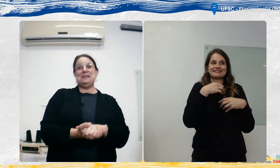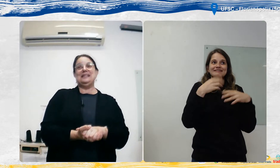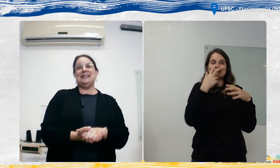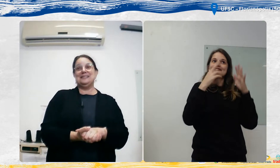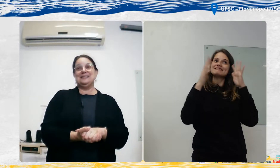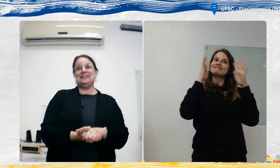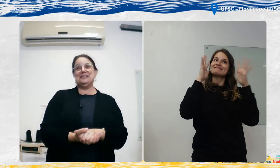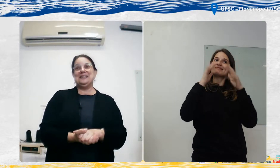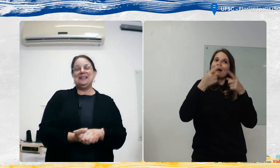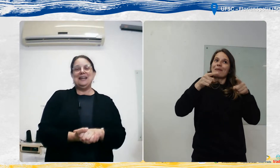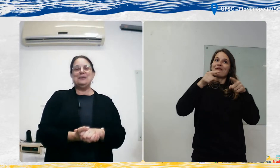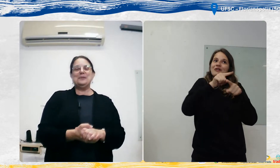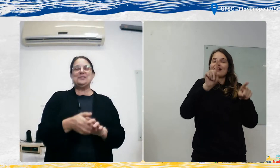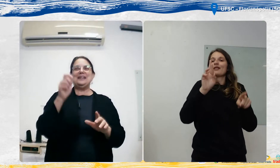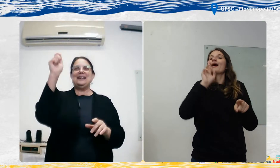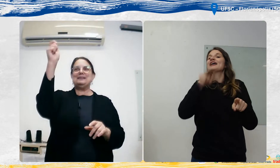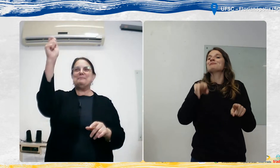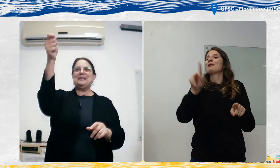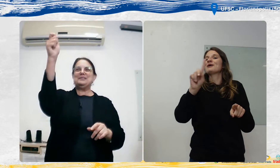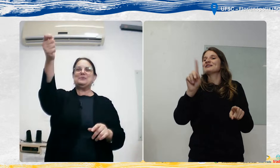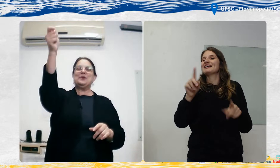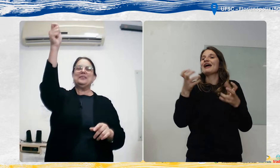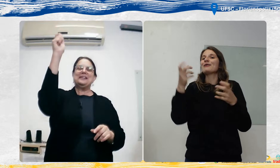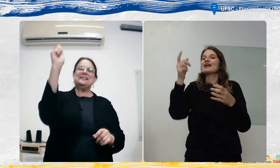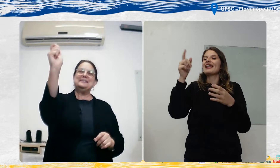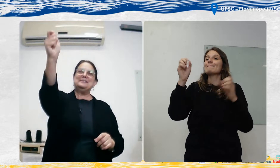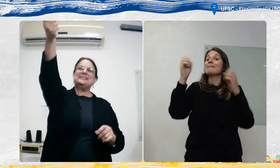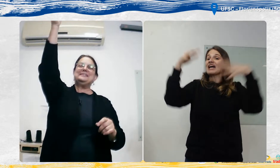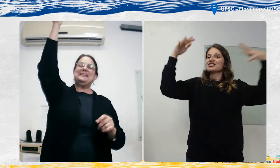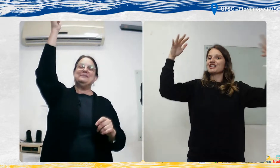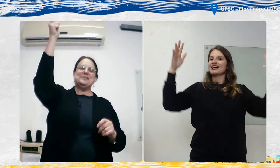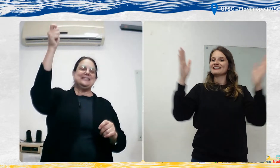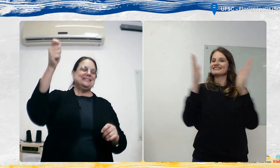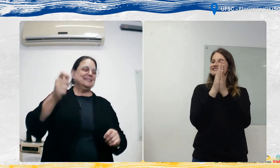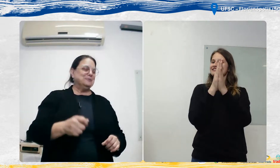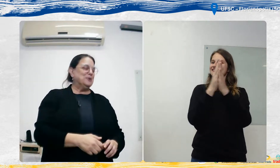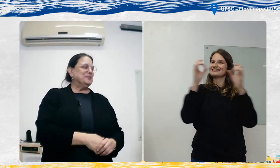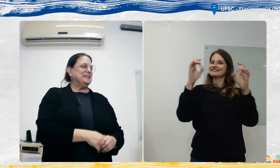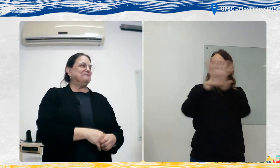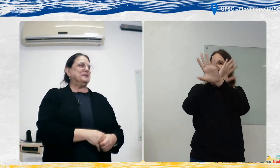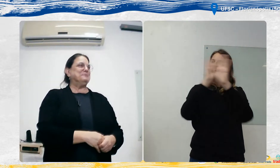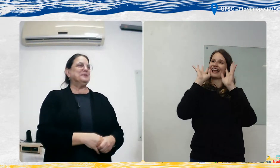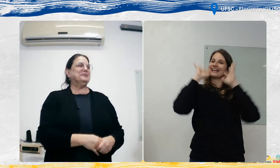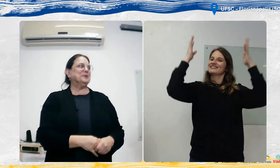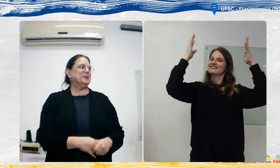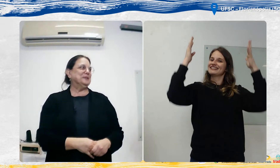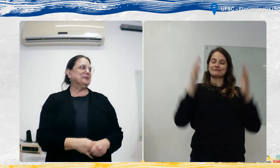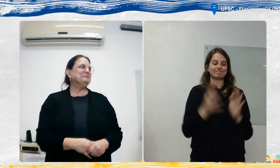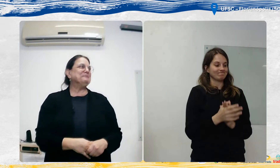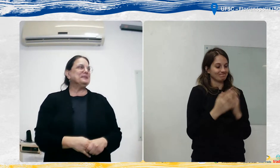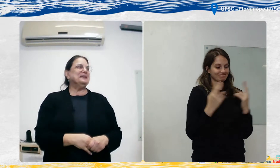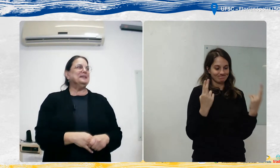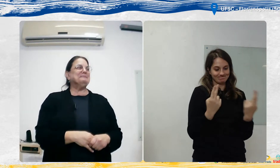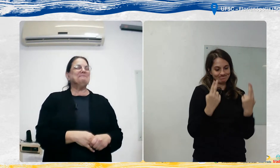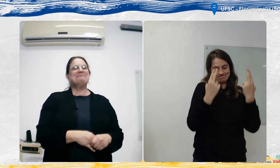a complete answer. I wish I had a magic wand that could just give justice to all the deaf people in the world.